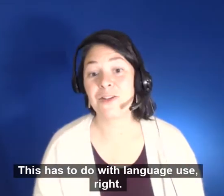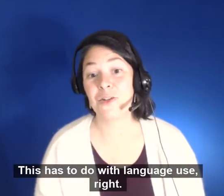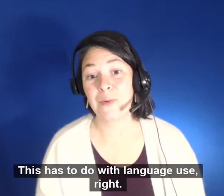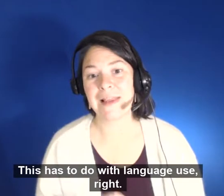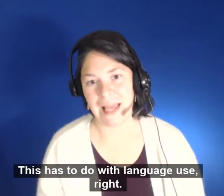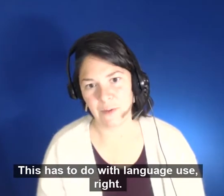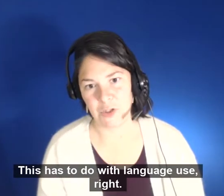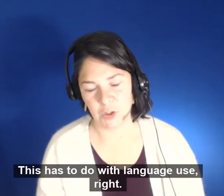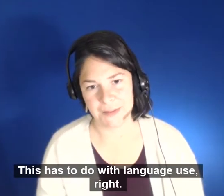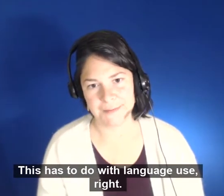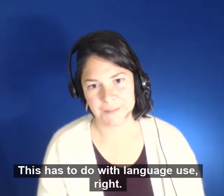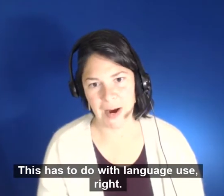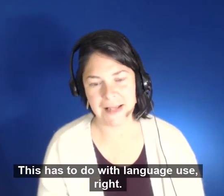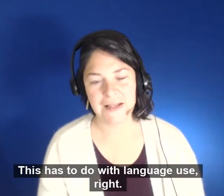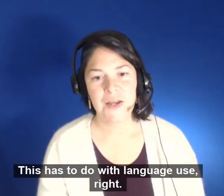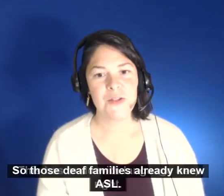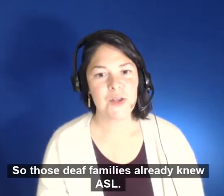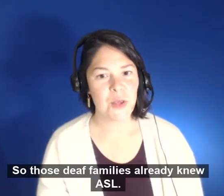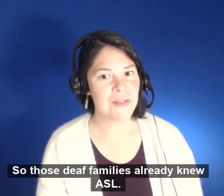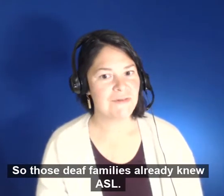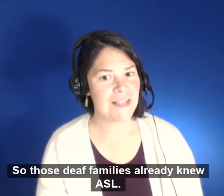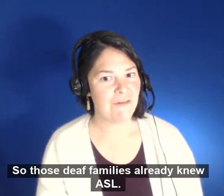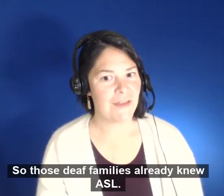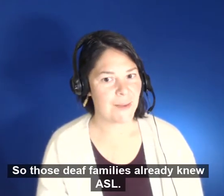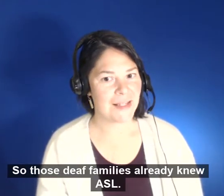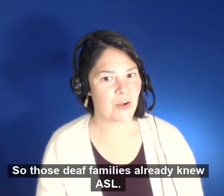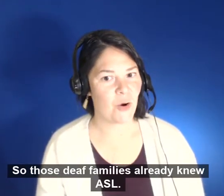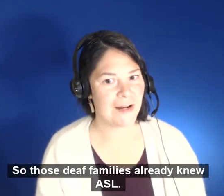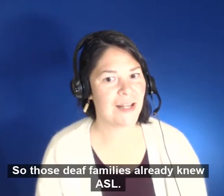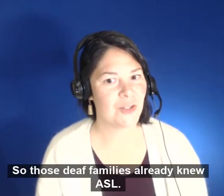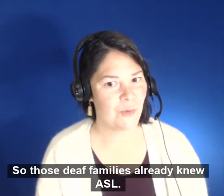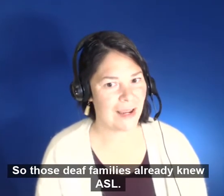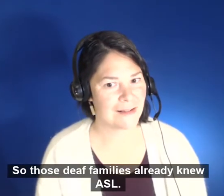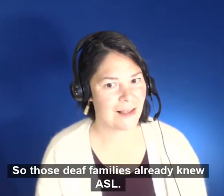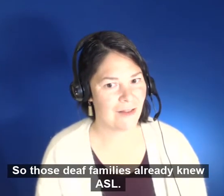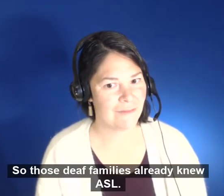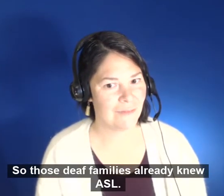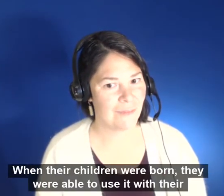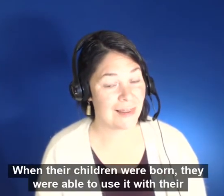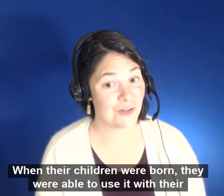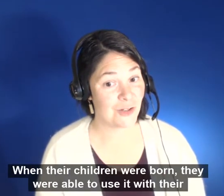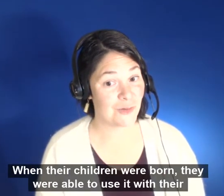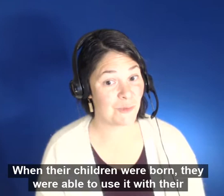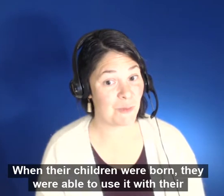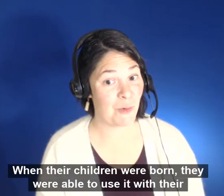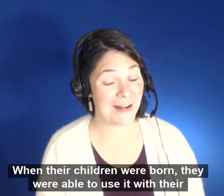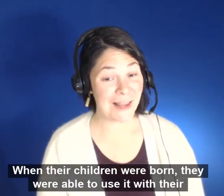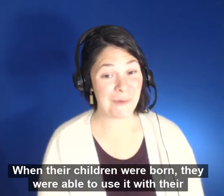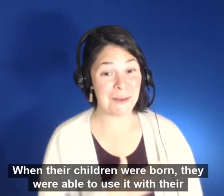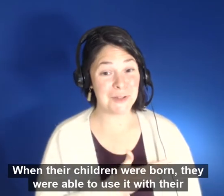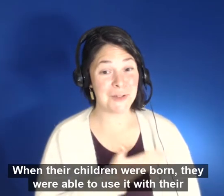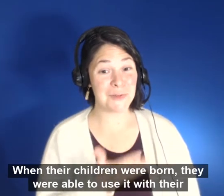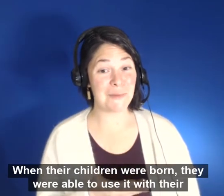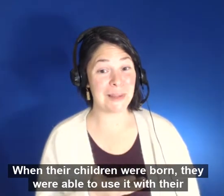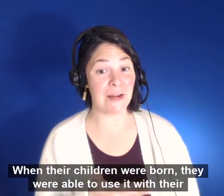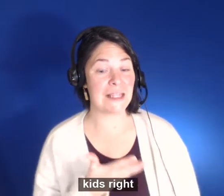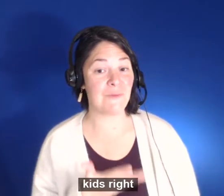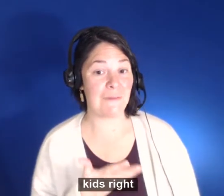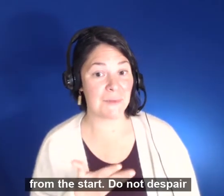do with language use, right? So those deaf families already knew ASL when their children were born. They were able to use it with their kids right from the